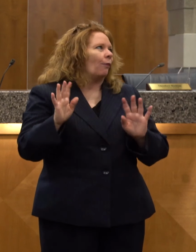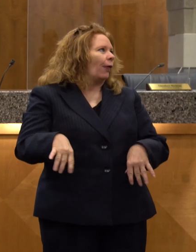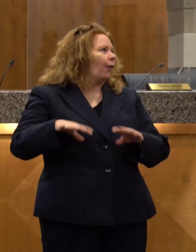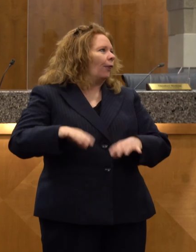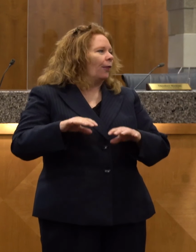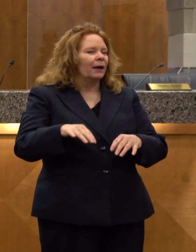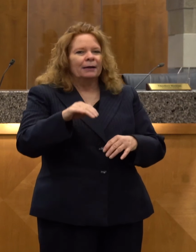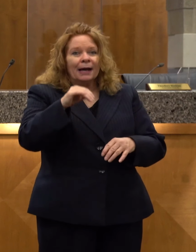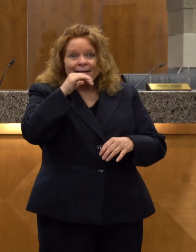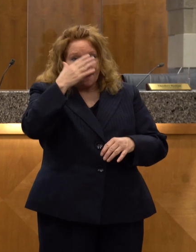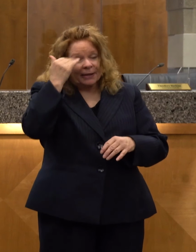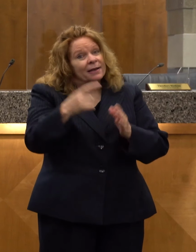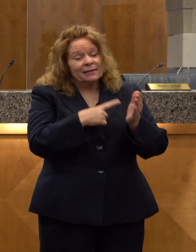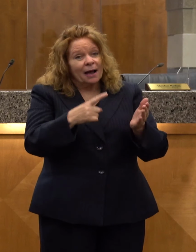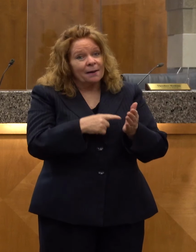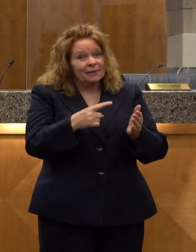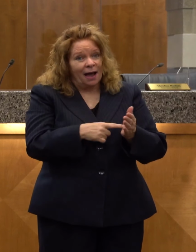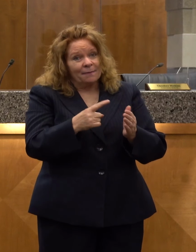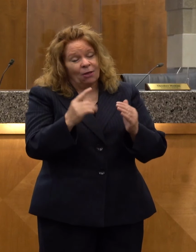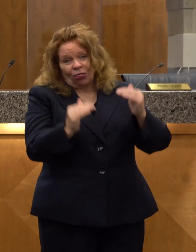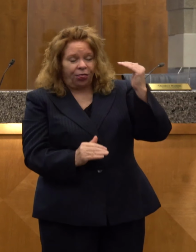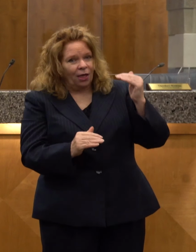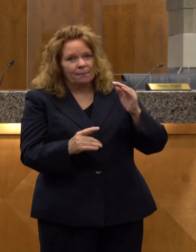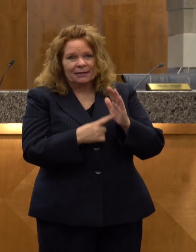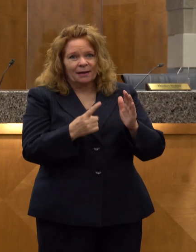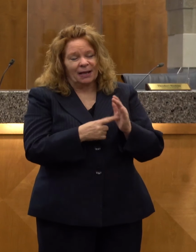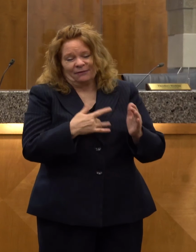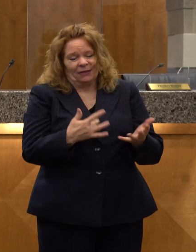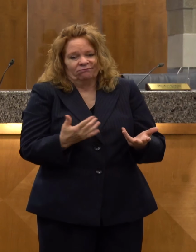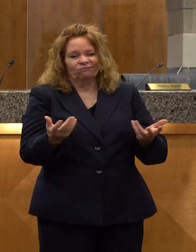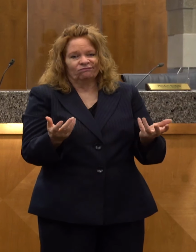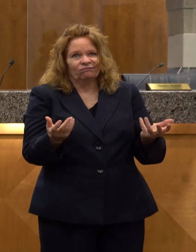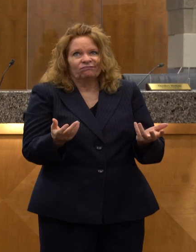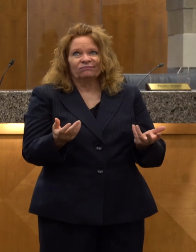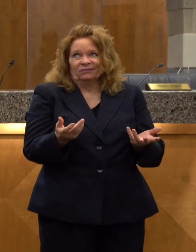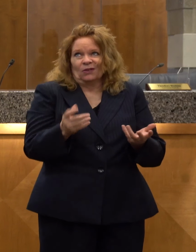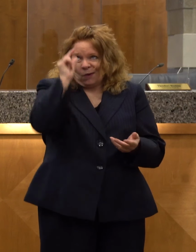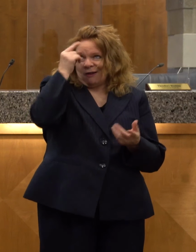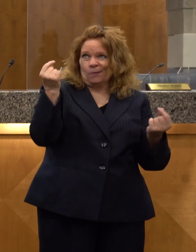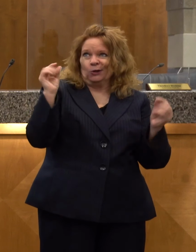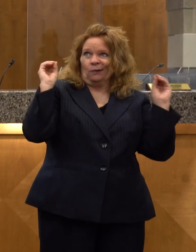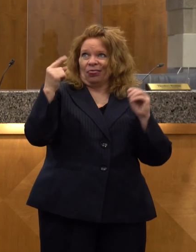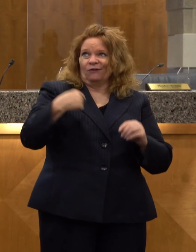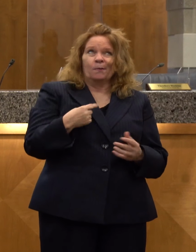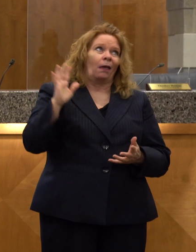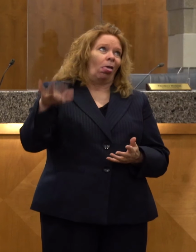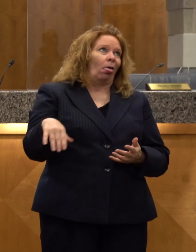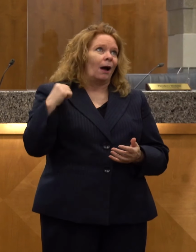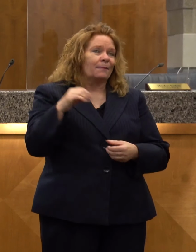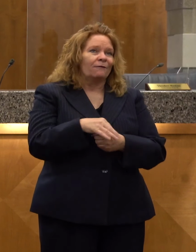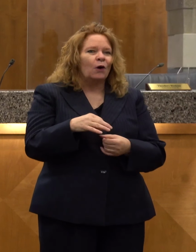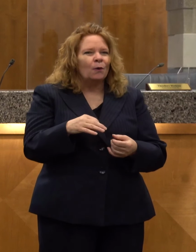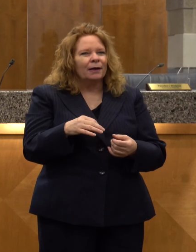not because sometimes they're being disenfranchised, but sometimes it's disenchantment. So if they don't see their government working for them, they won't participate. And I think